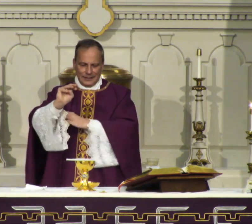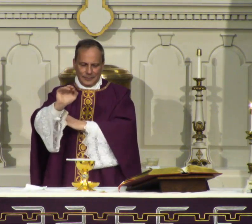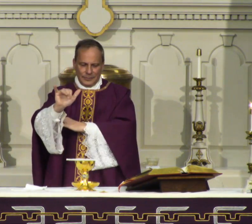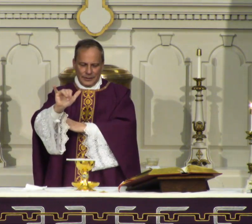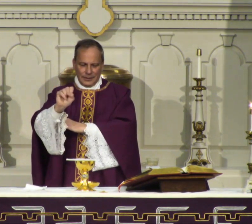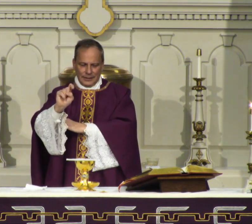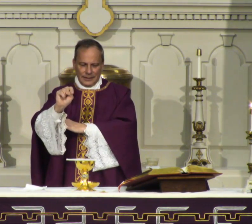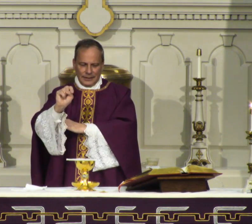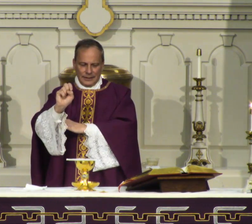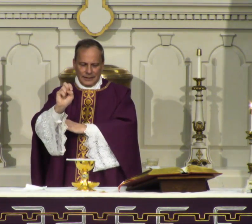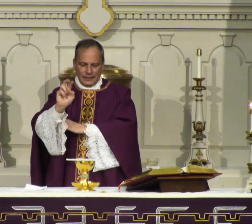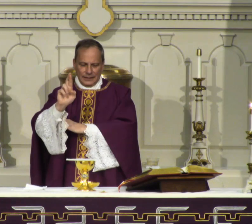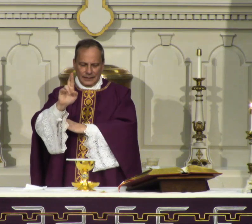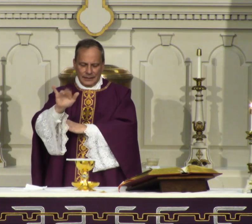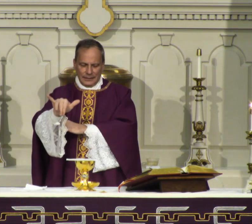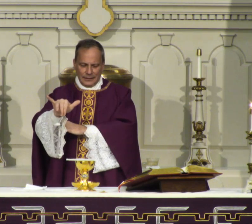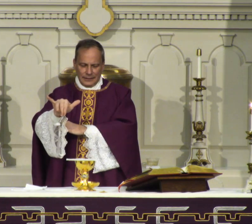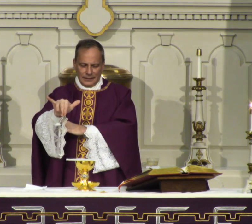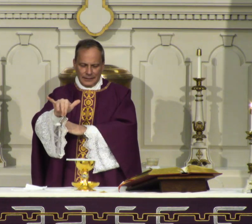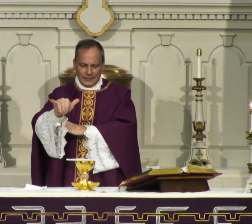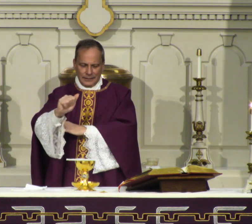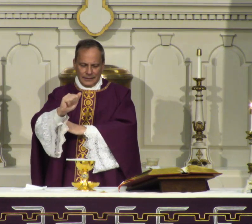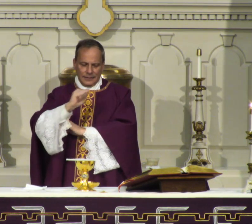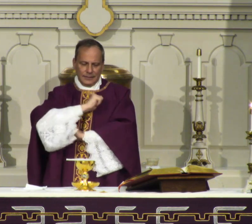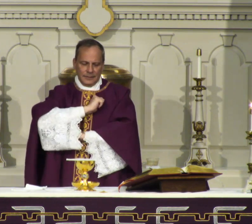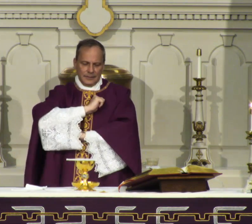The mystery of faith.